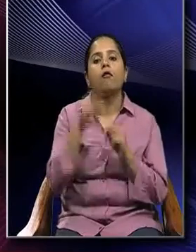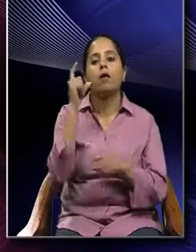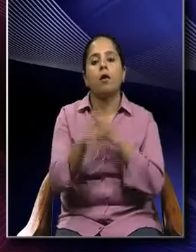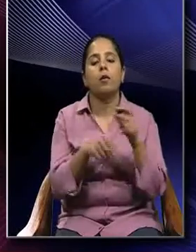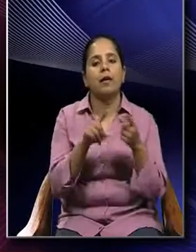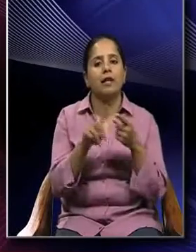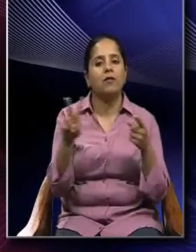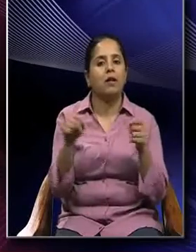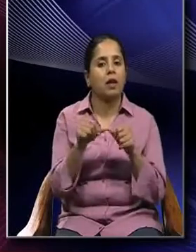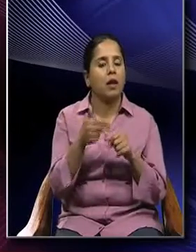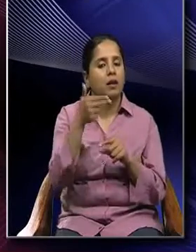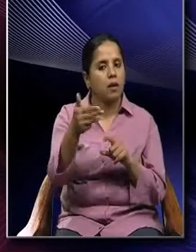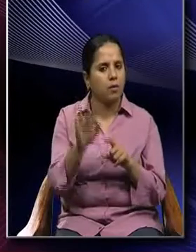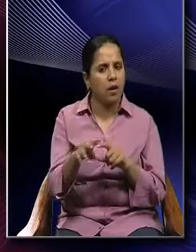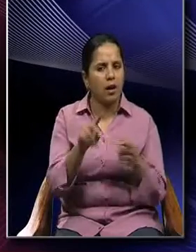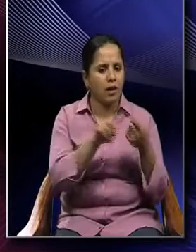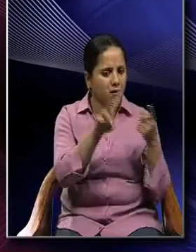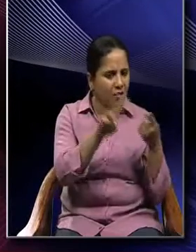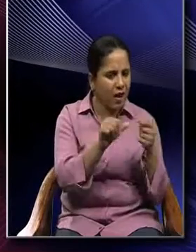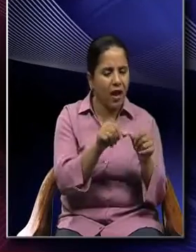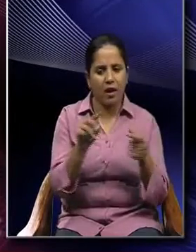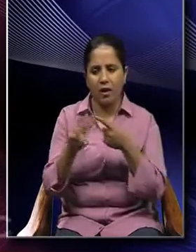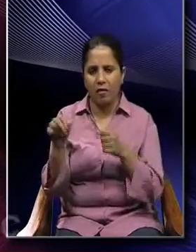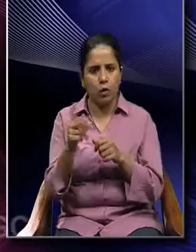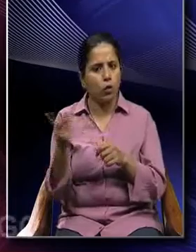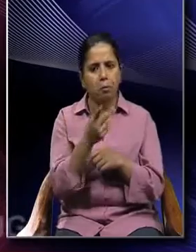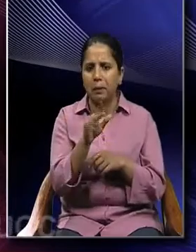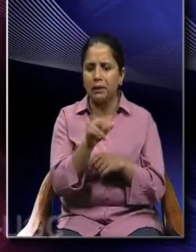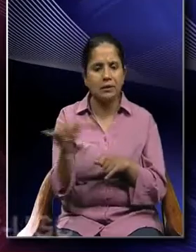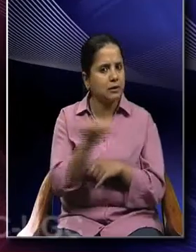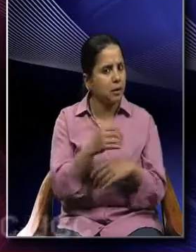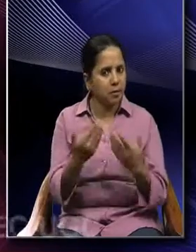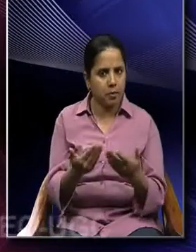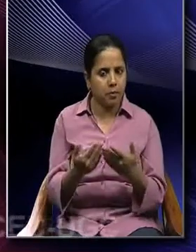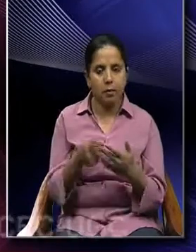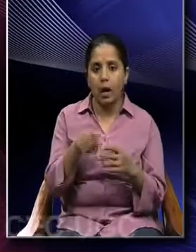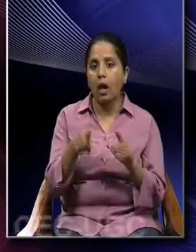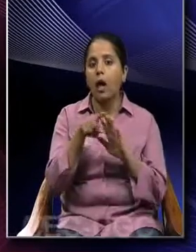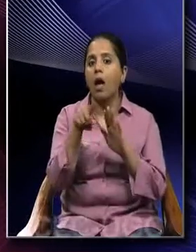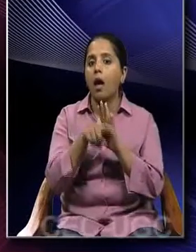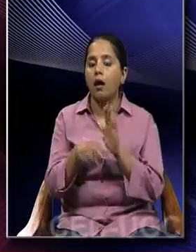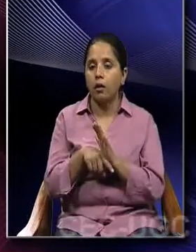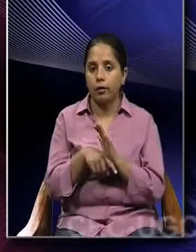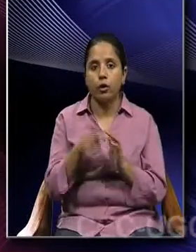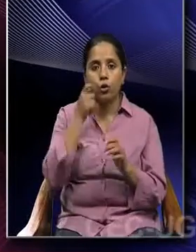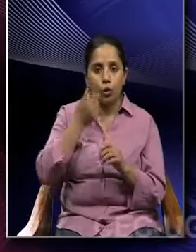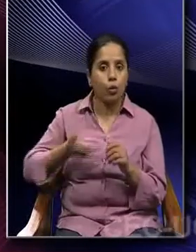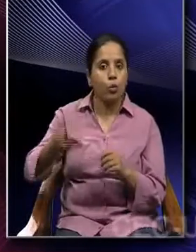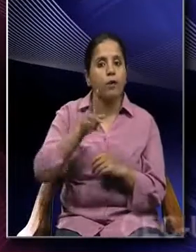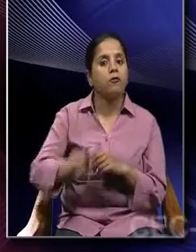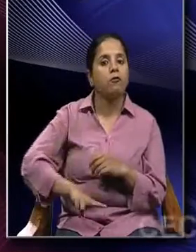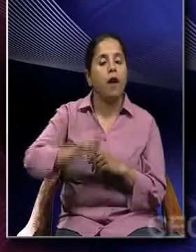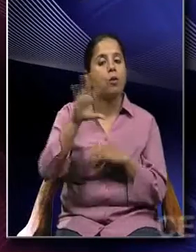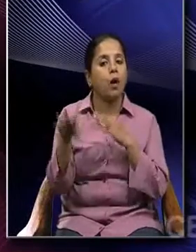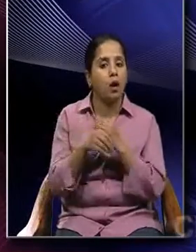EVA. Again, the acronym remains the same. The value addition in terms of their ethics, human values addition, their